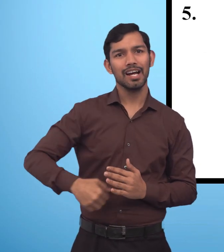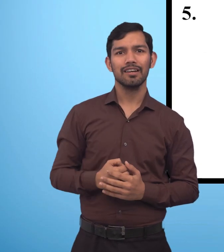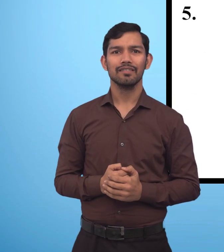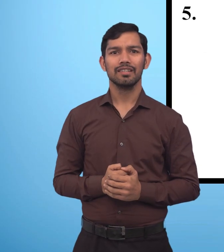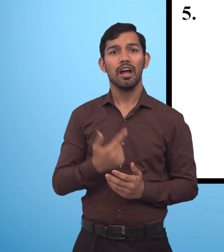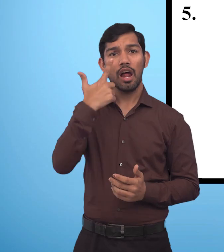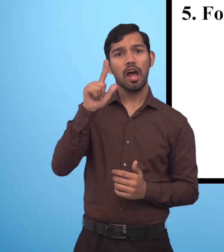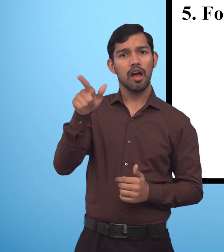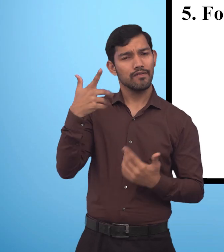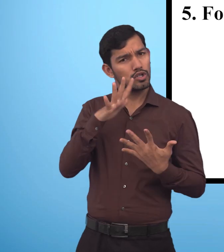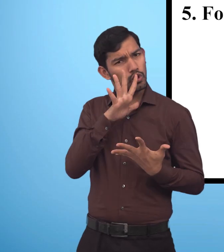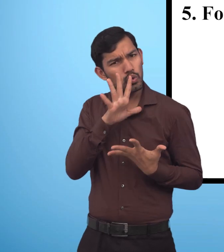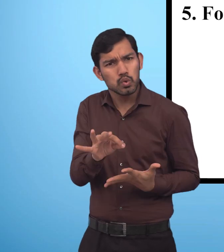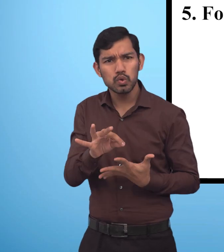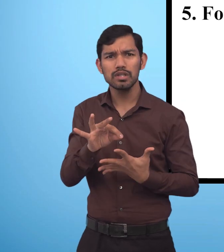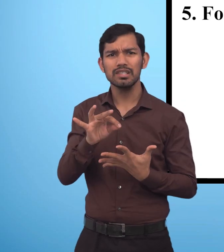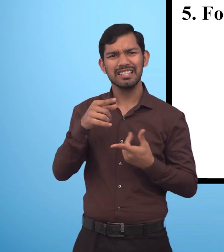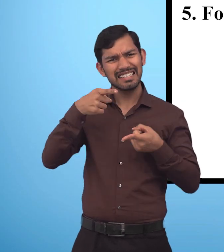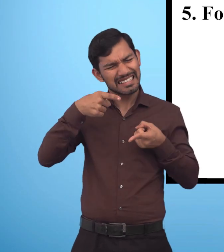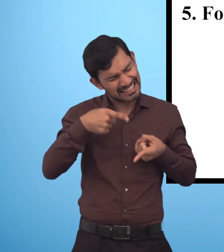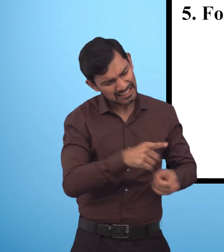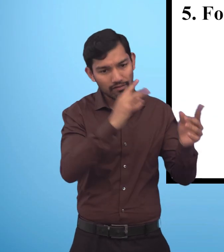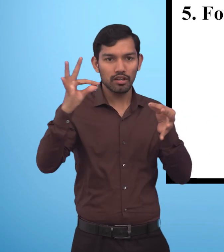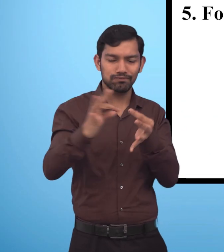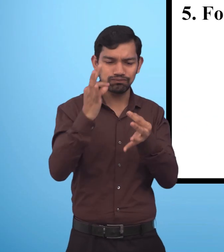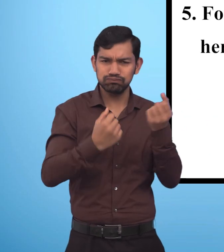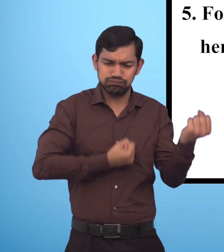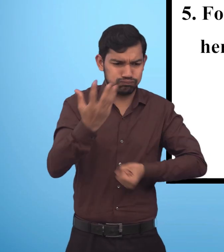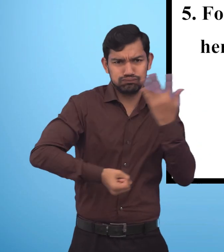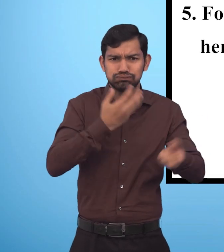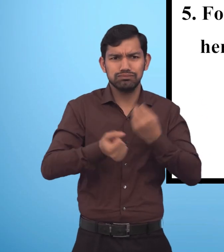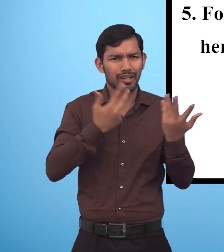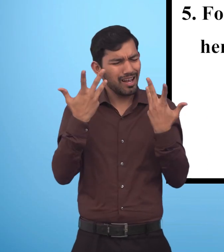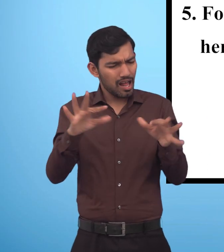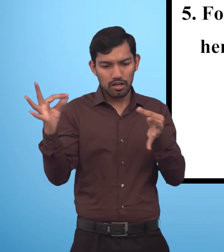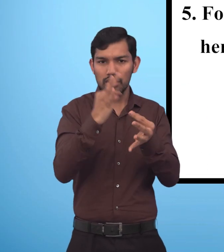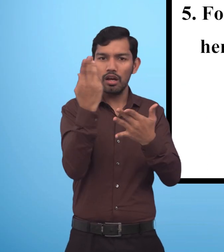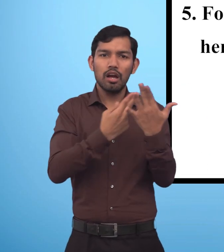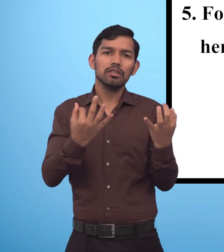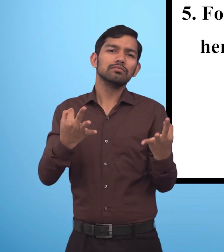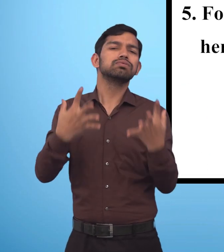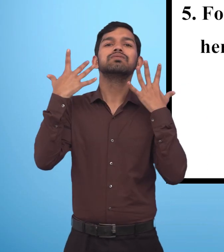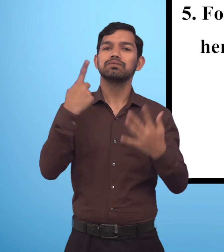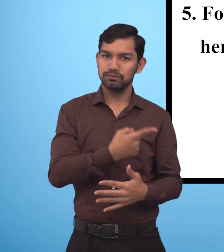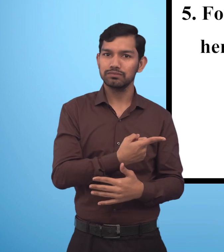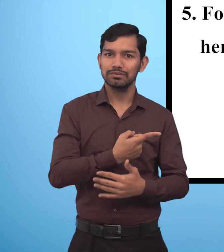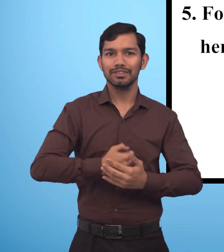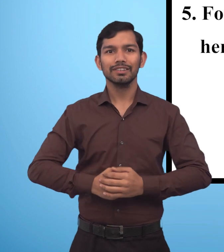5. For Ila, embroidery became a way to express herself.